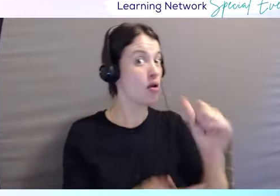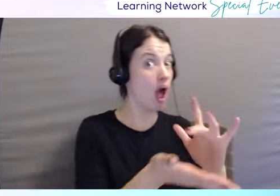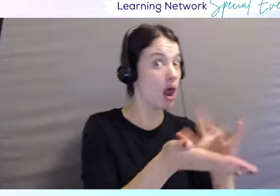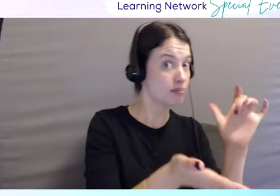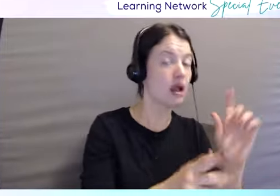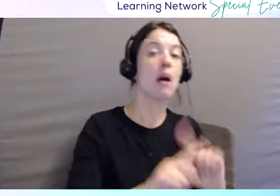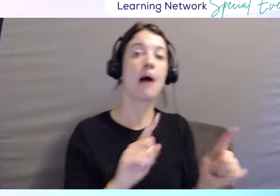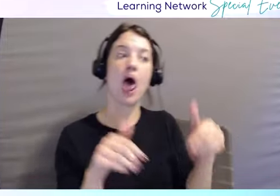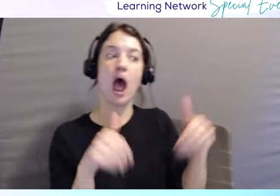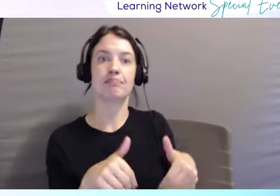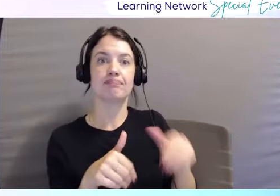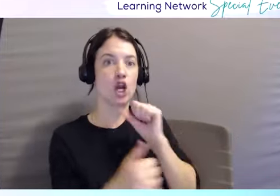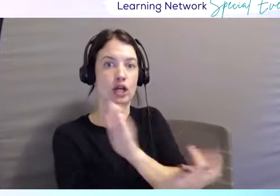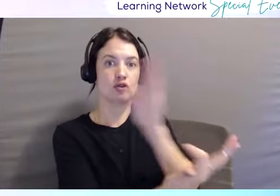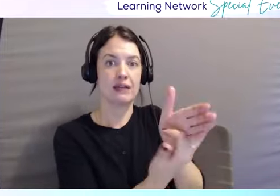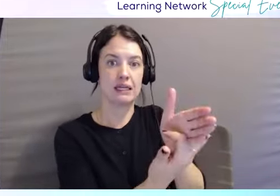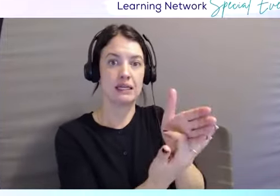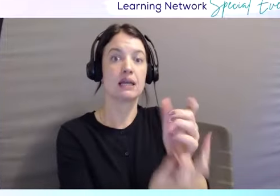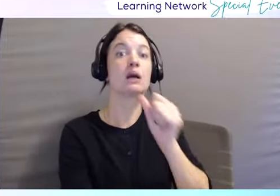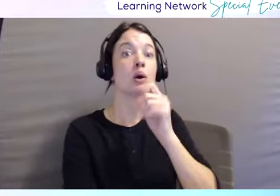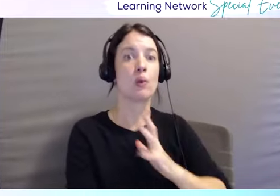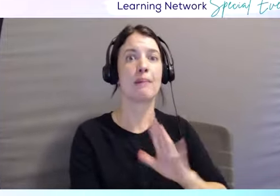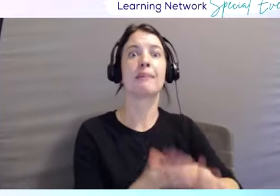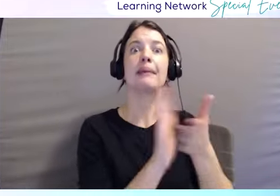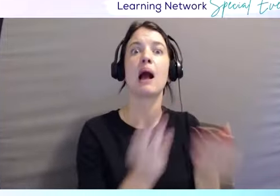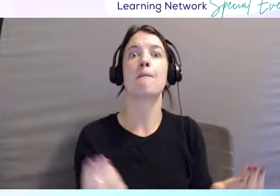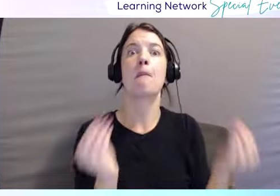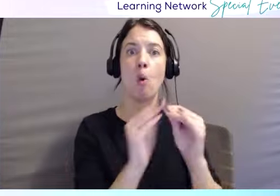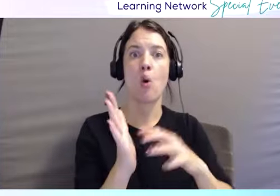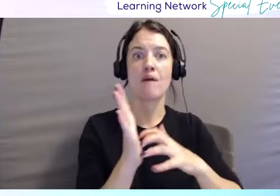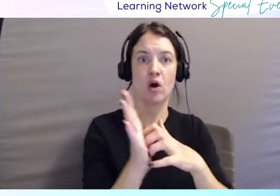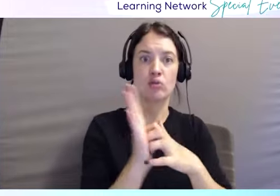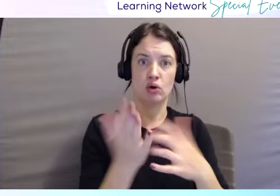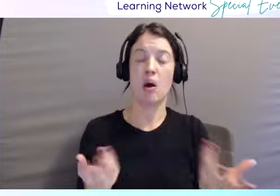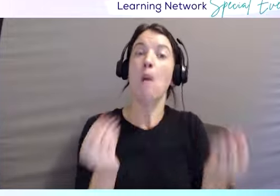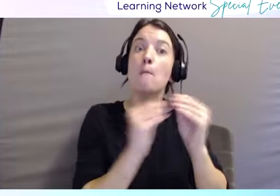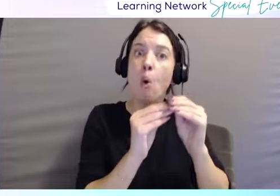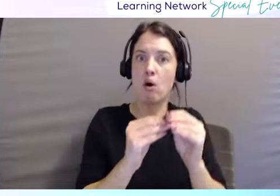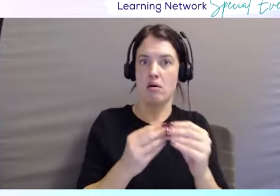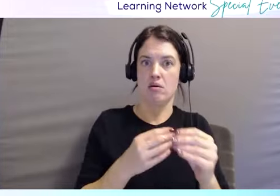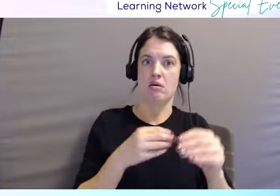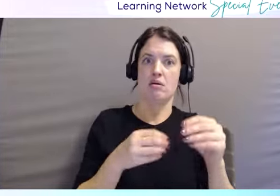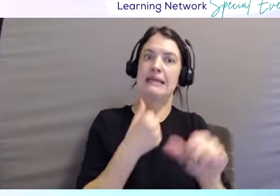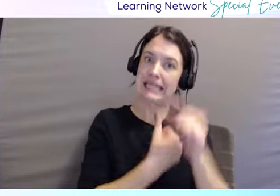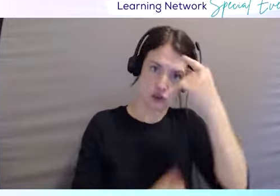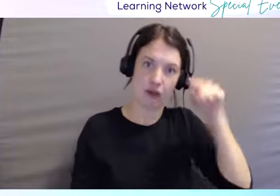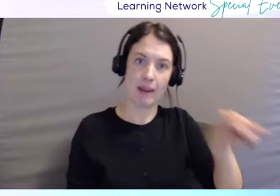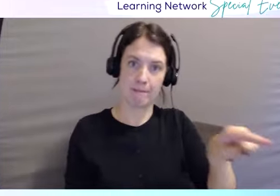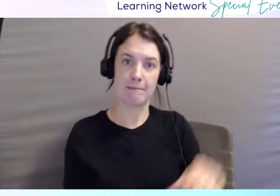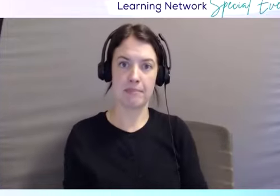action. And women can become more vulnerable to sexual assault. It's a tricky area because we don't want to